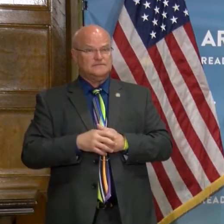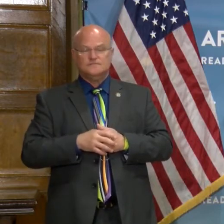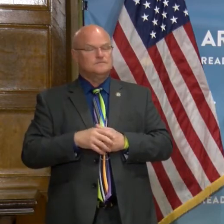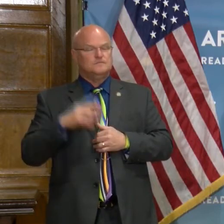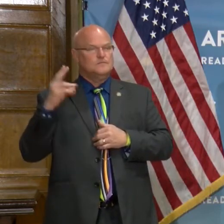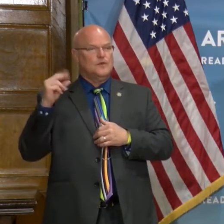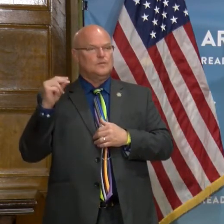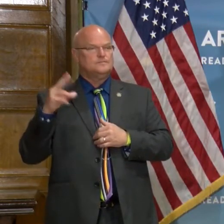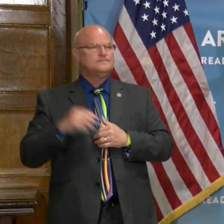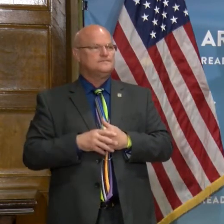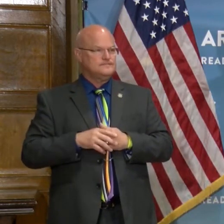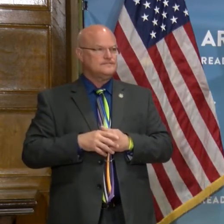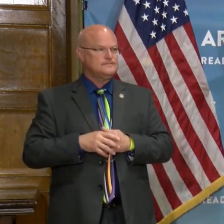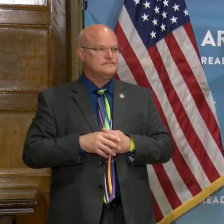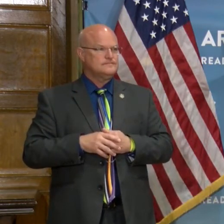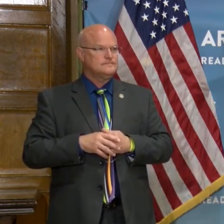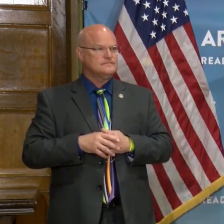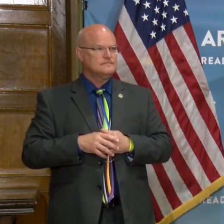No.